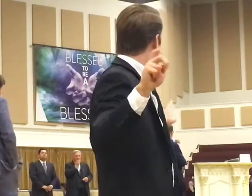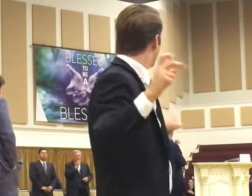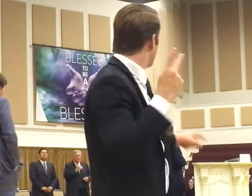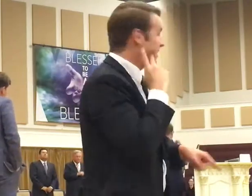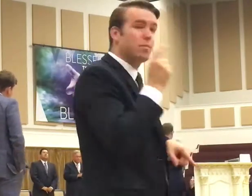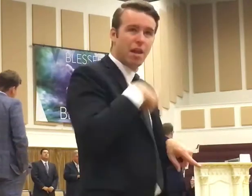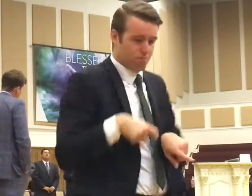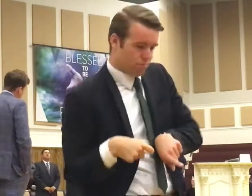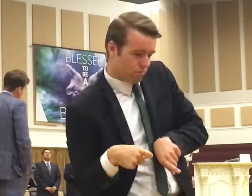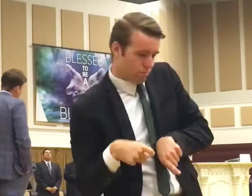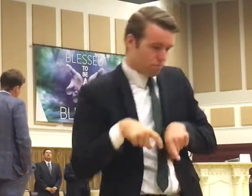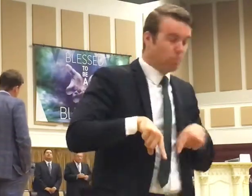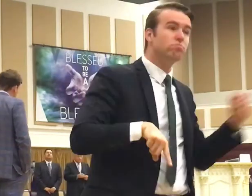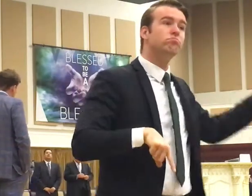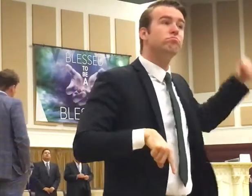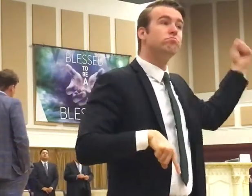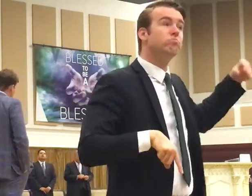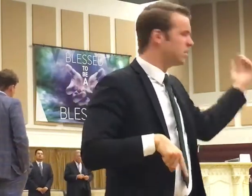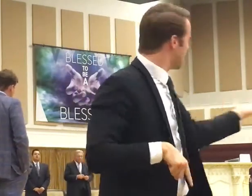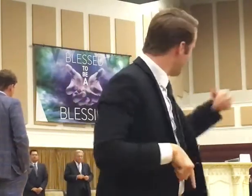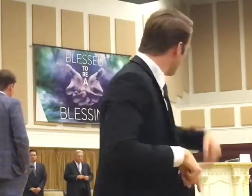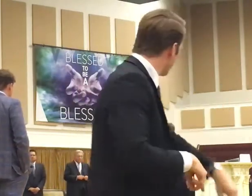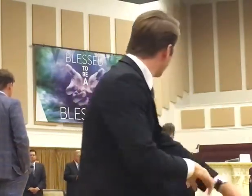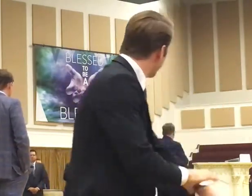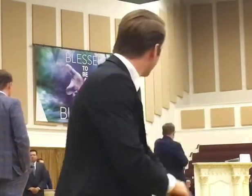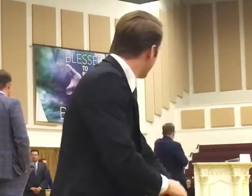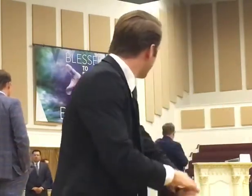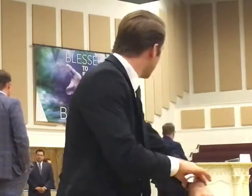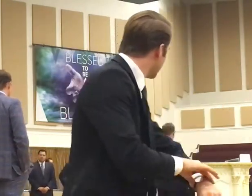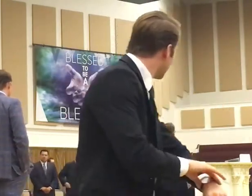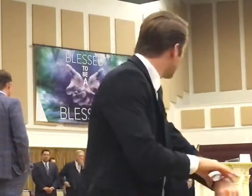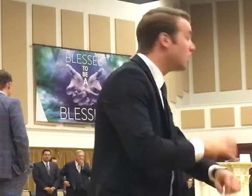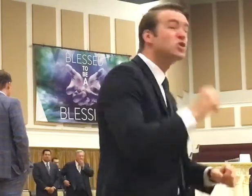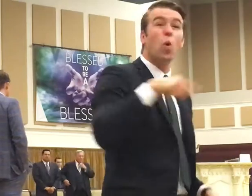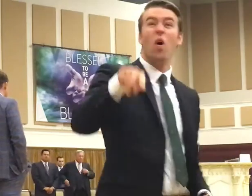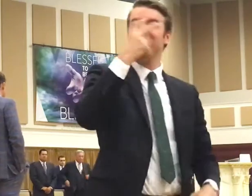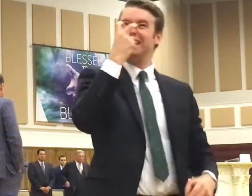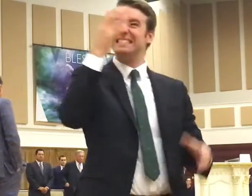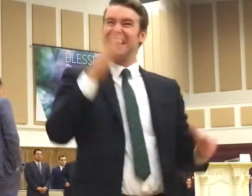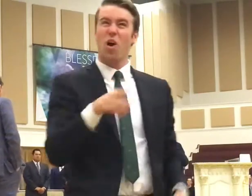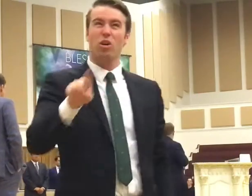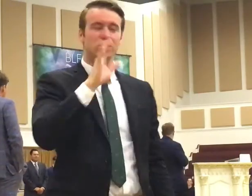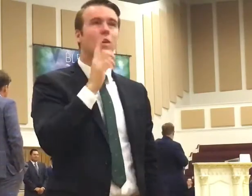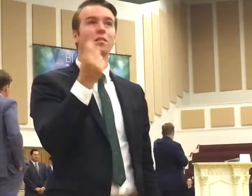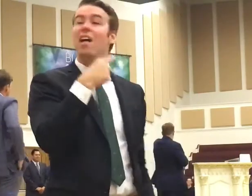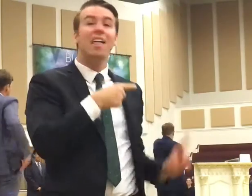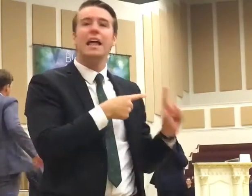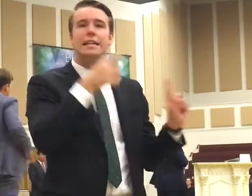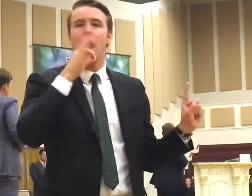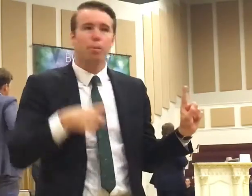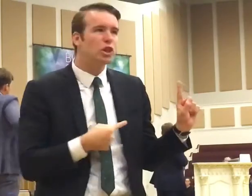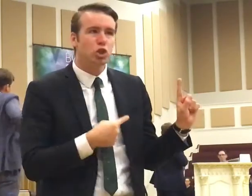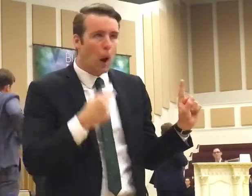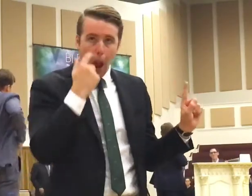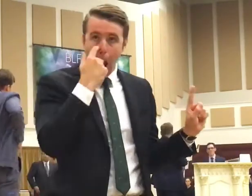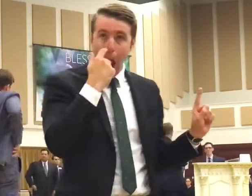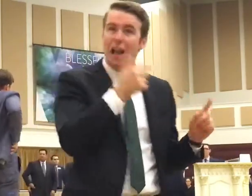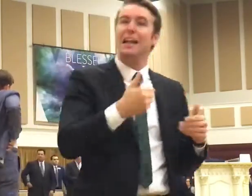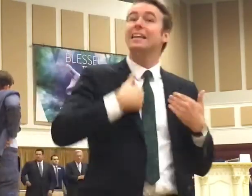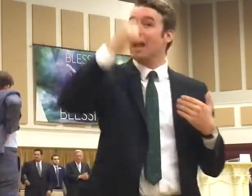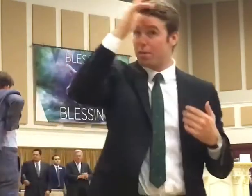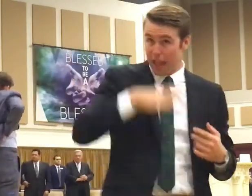healed? Did you come up here? Just all these doubters. That's not a preacher. That's a